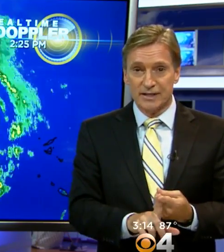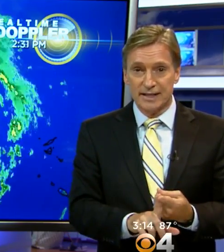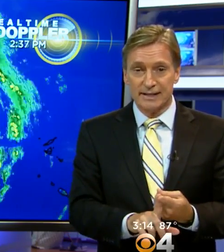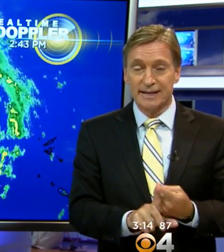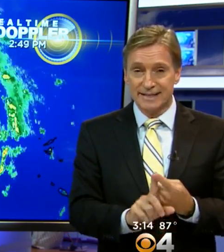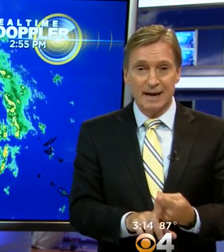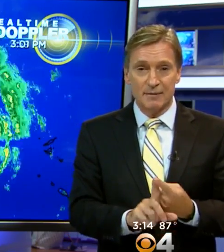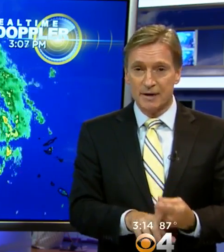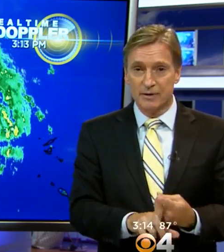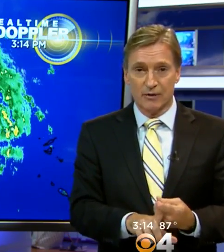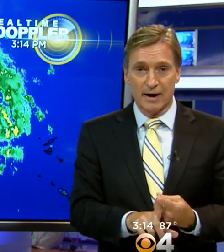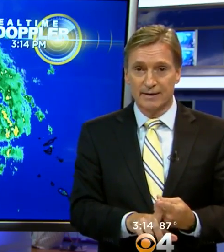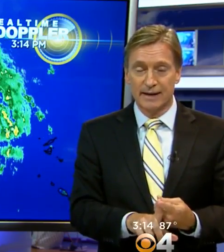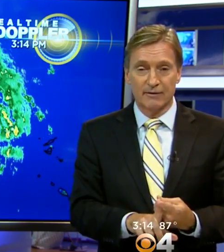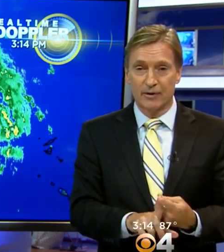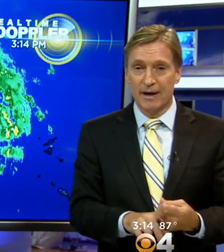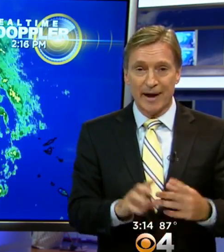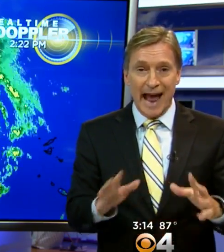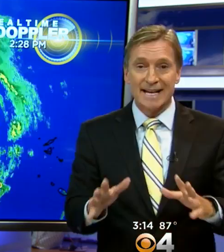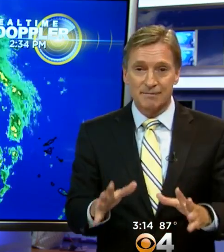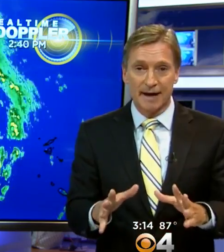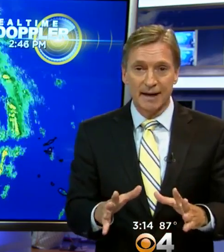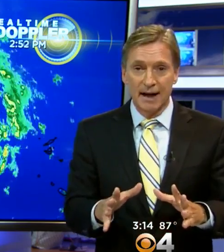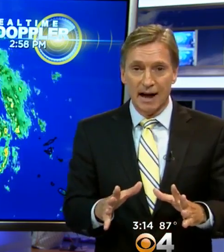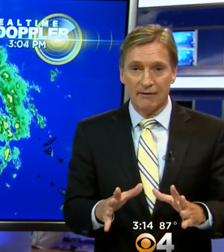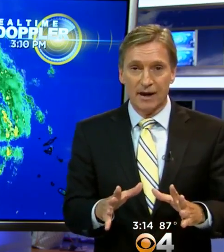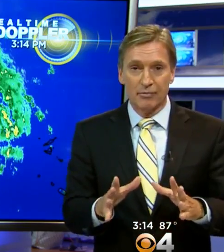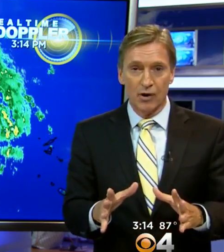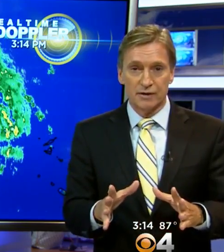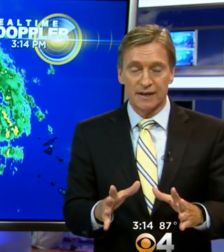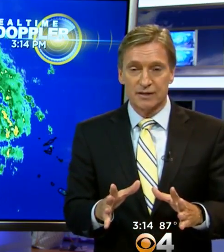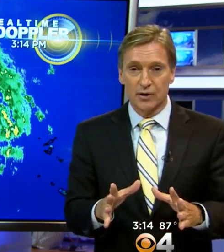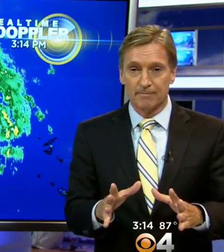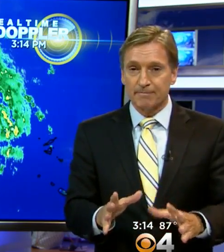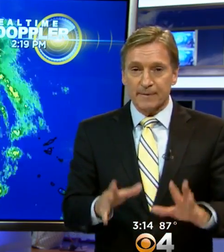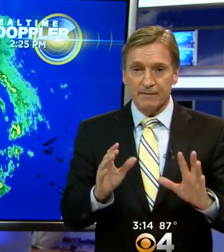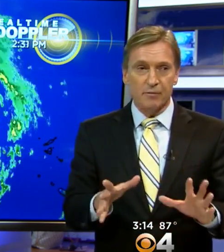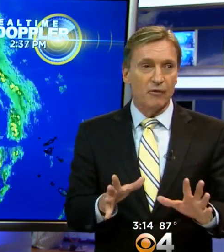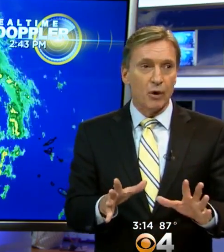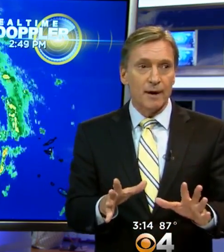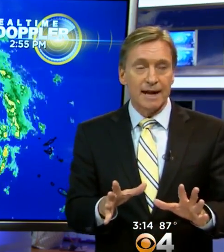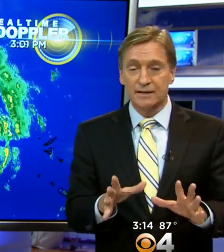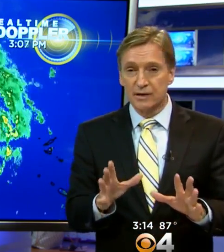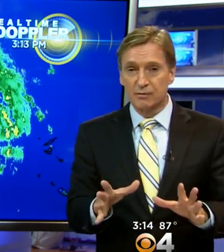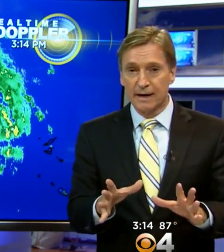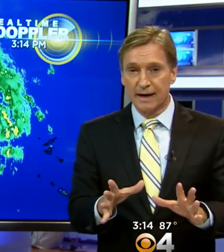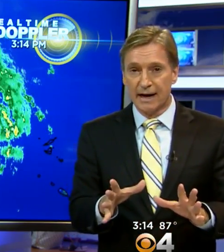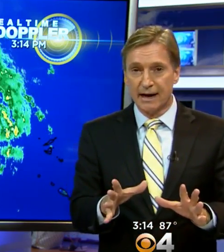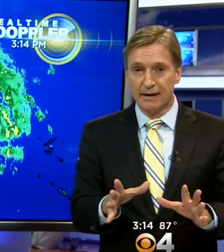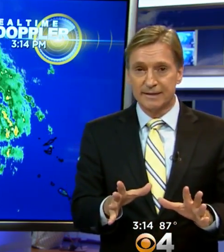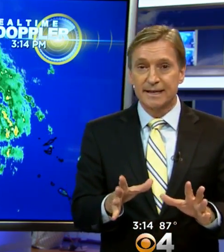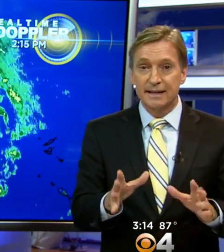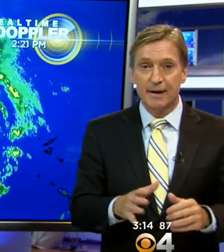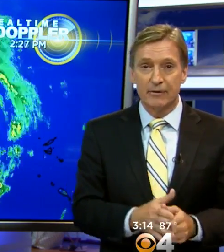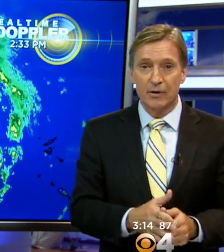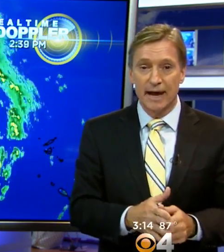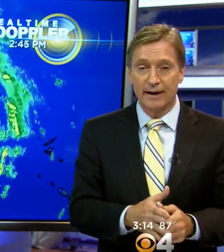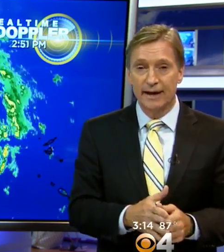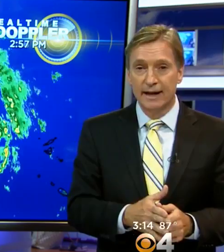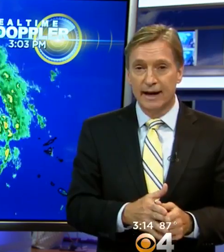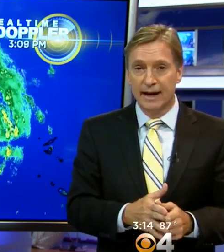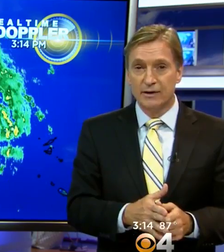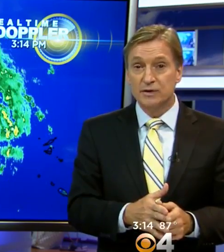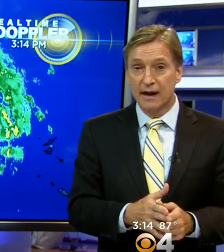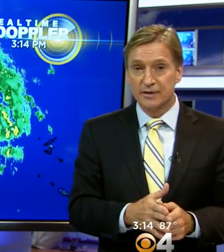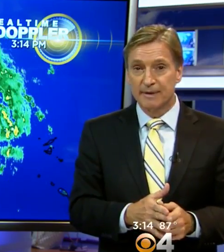government agencies seem to be doing the right thing from every aspect of the approach of this storm. as soon as we see the Monroe